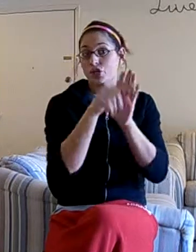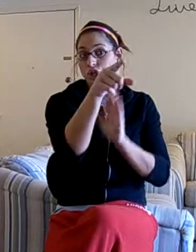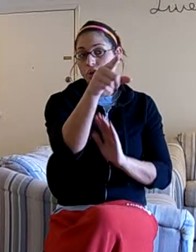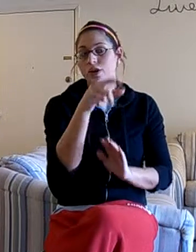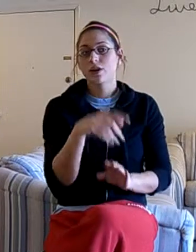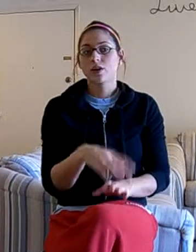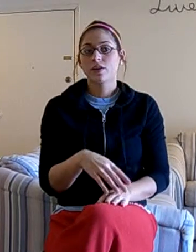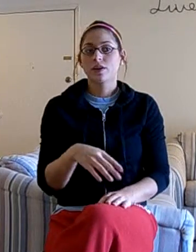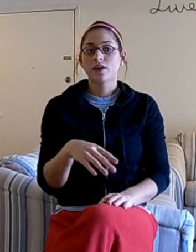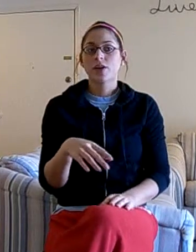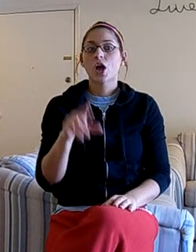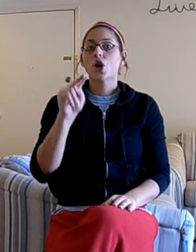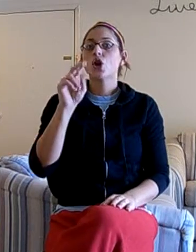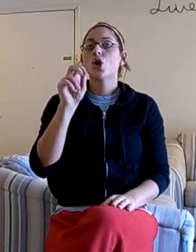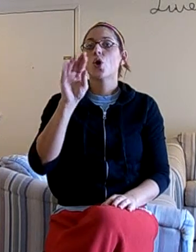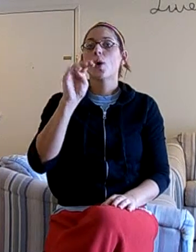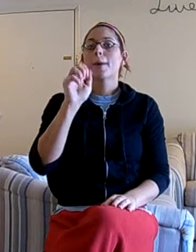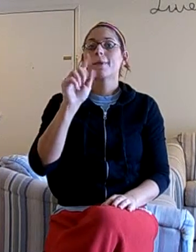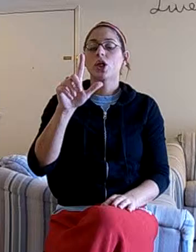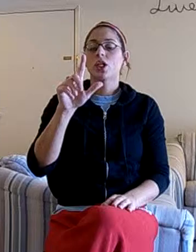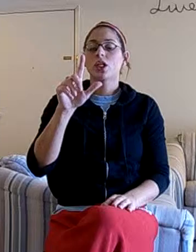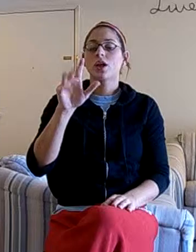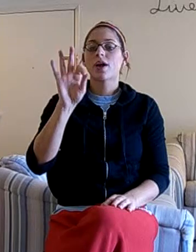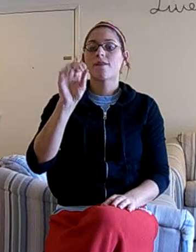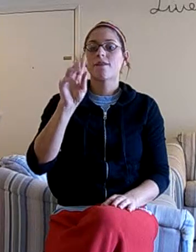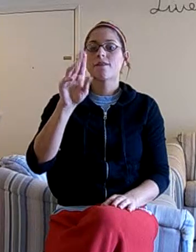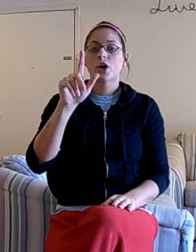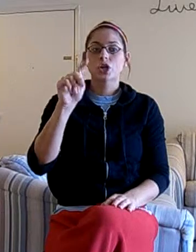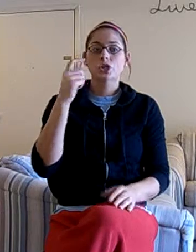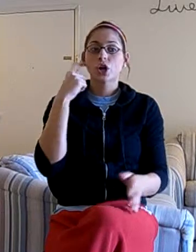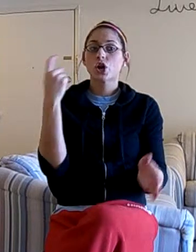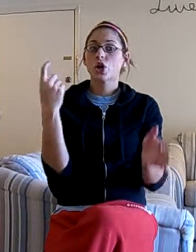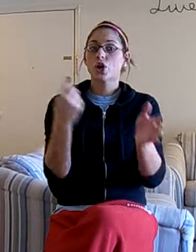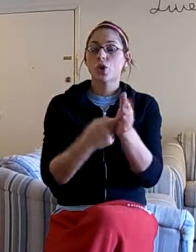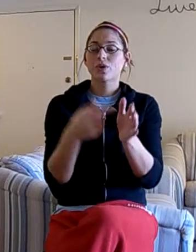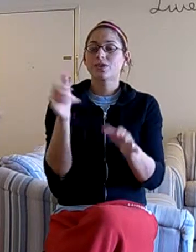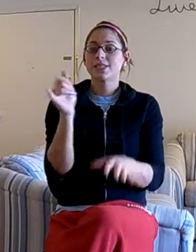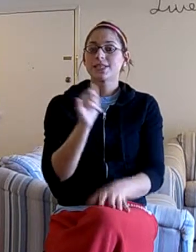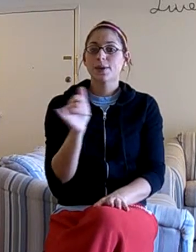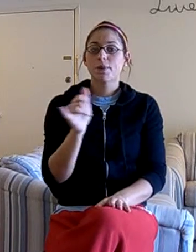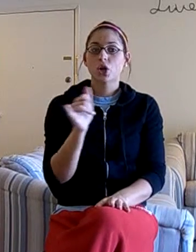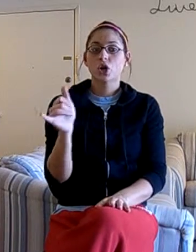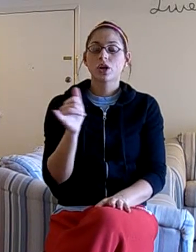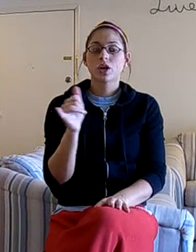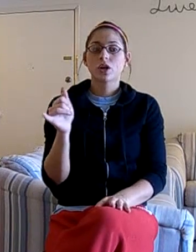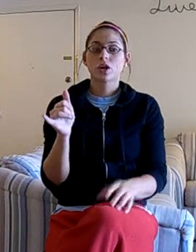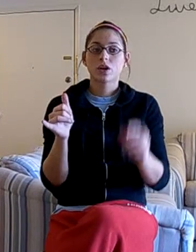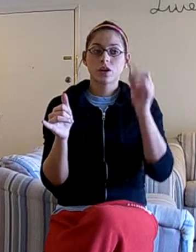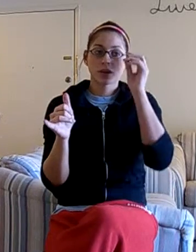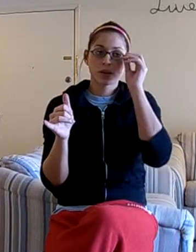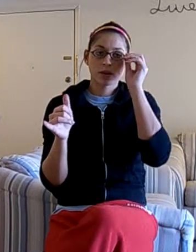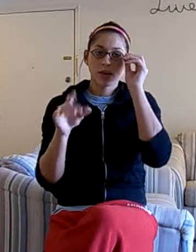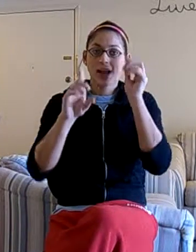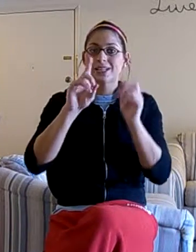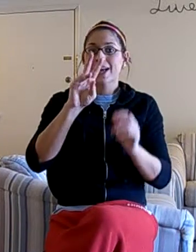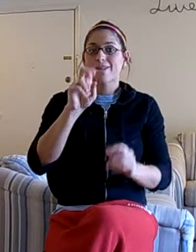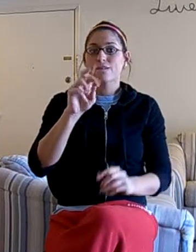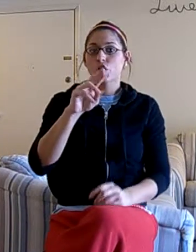is a normal fault. One thing to notice is that it's similar to a divergent boundary. Look